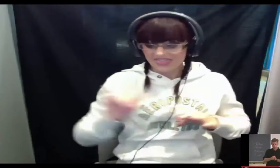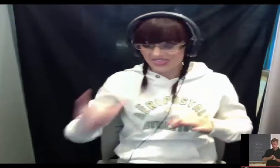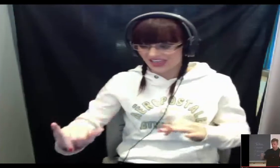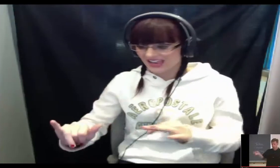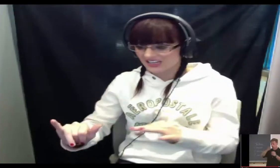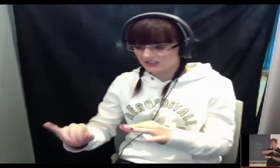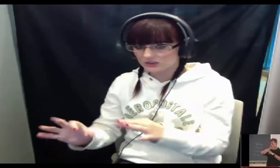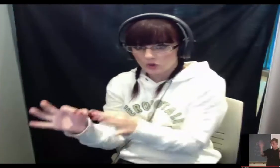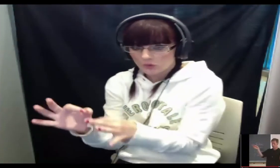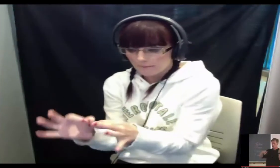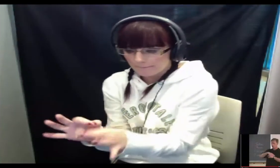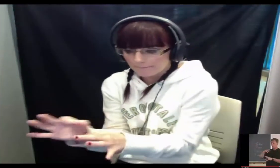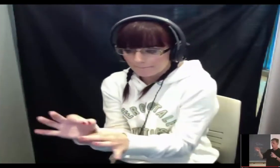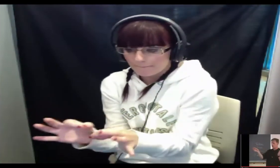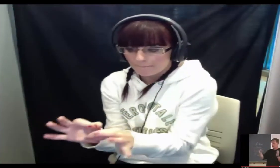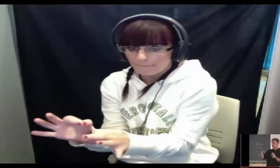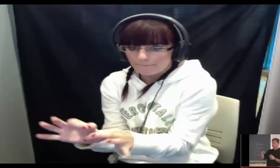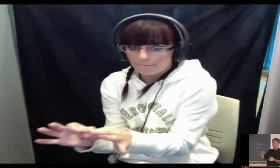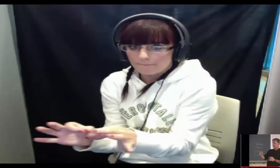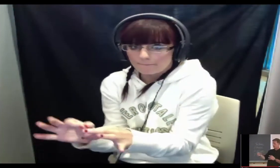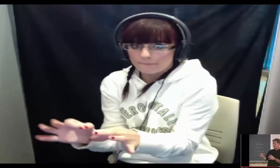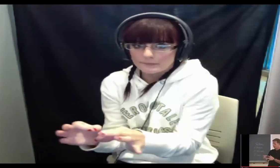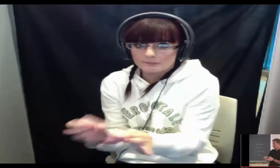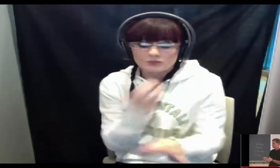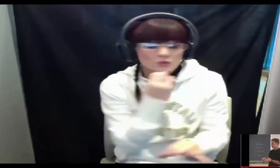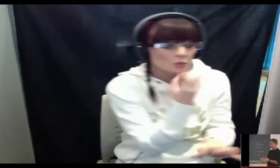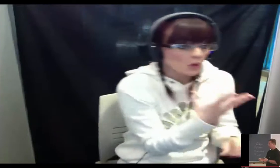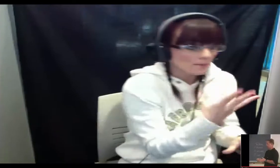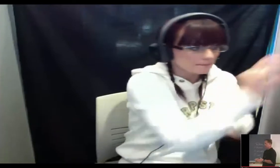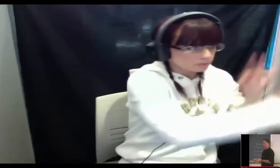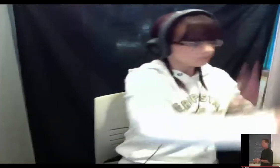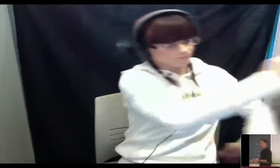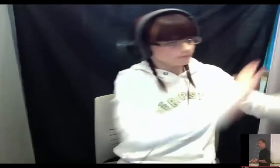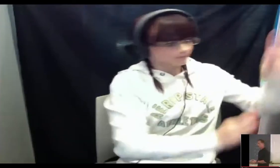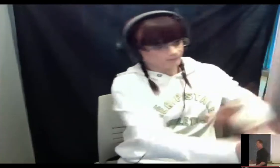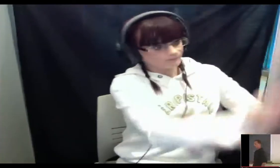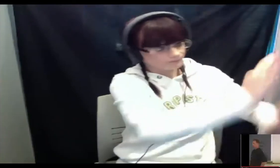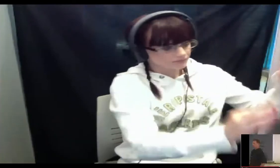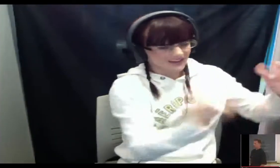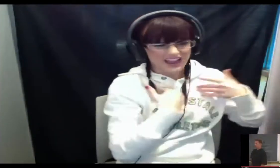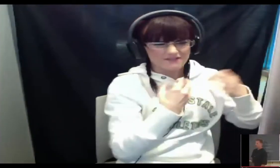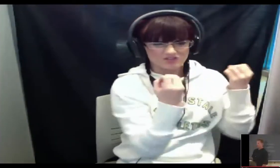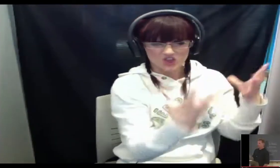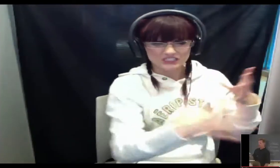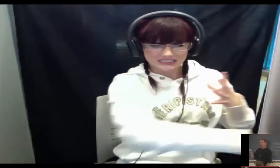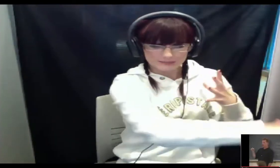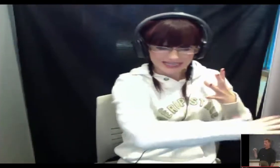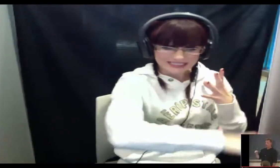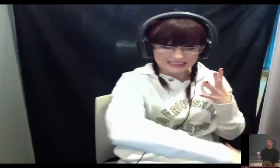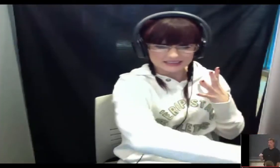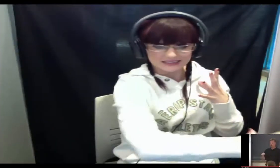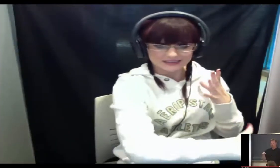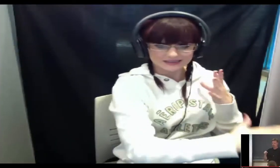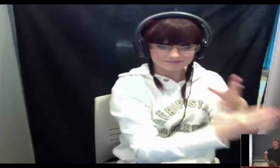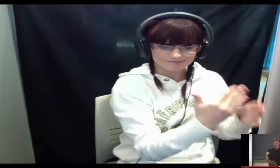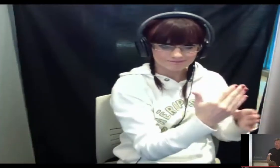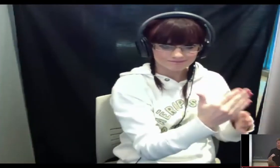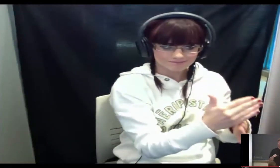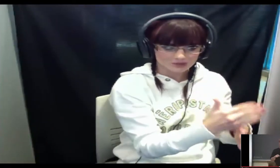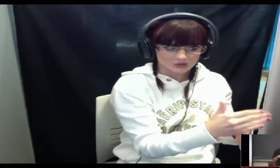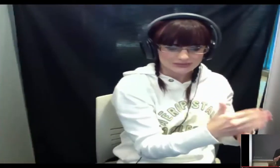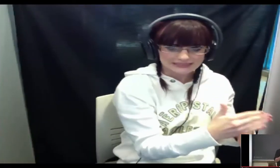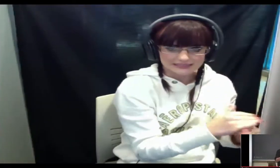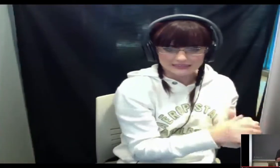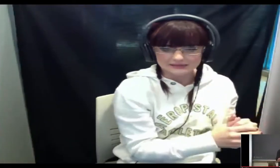The warm ones are just all over the place. And they've got all this space between them. Now, if you look at